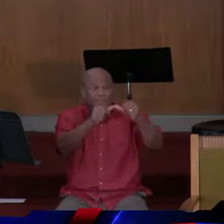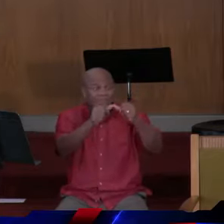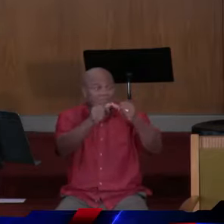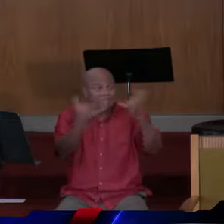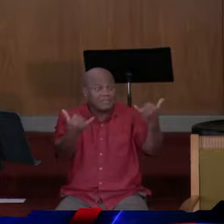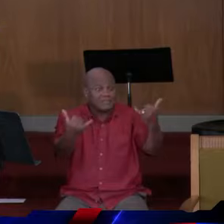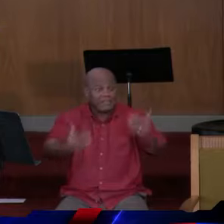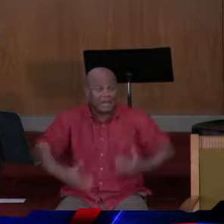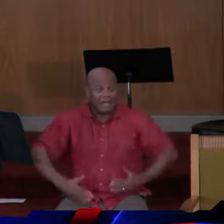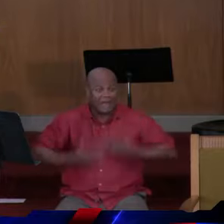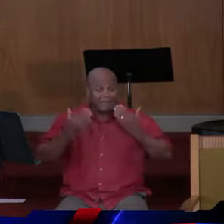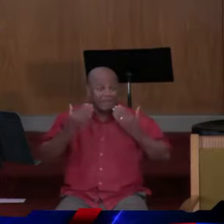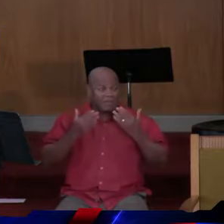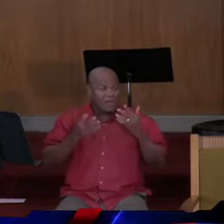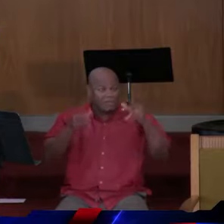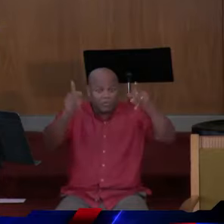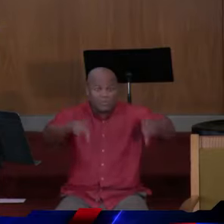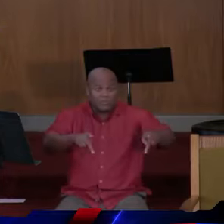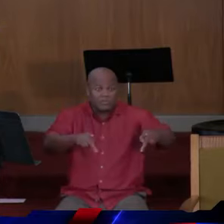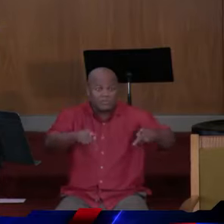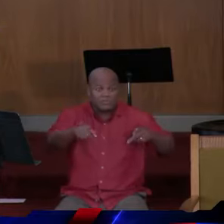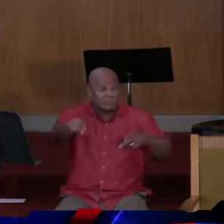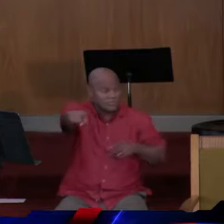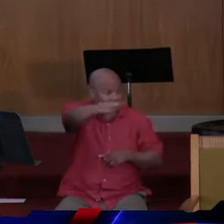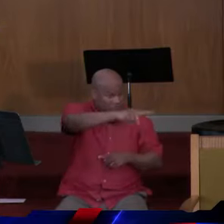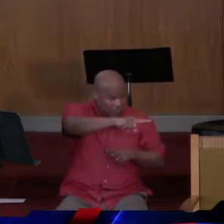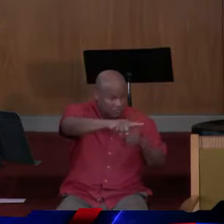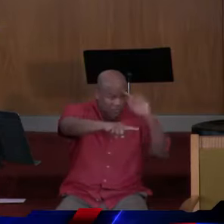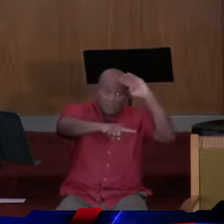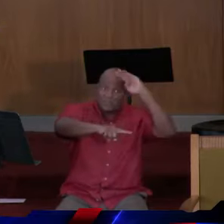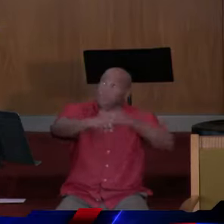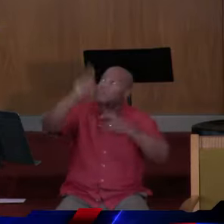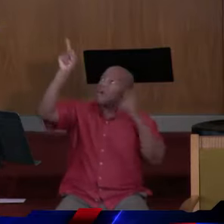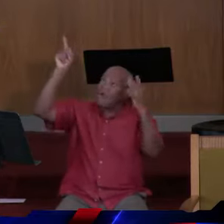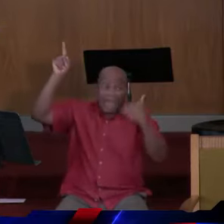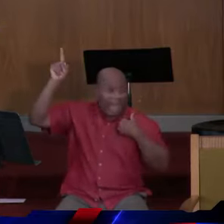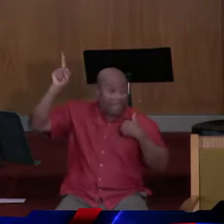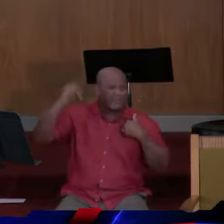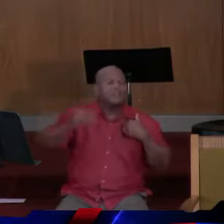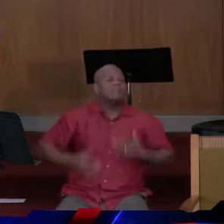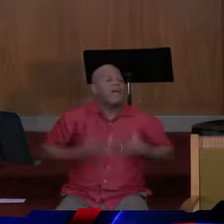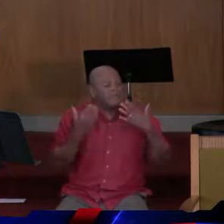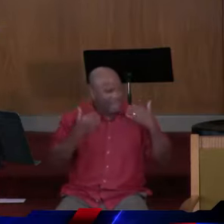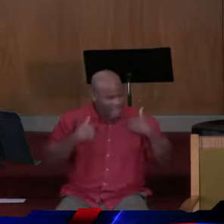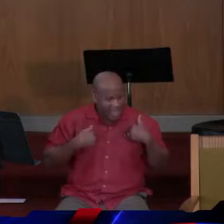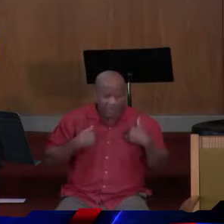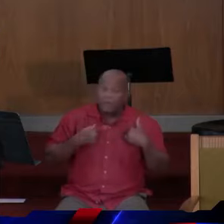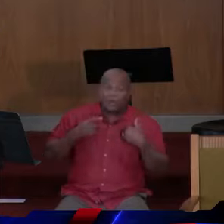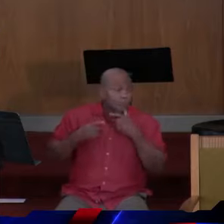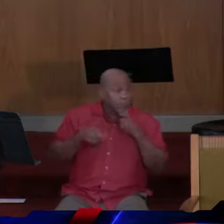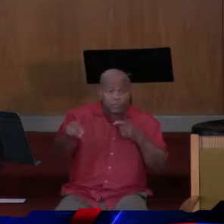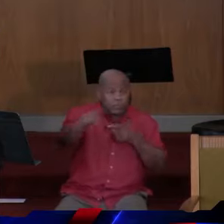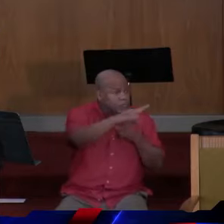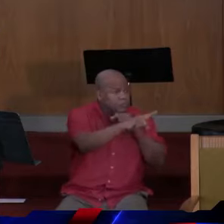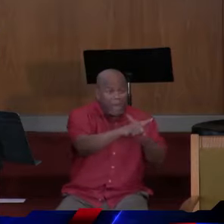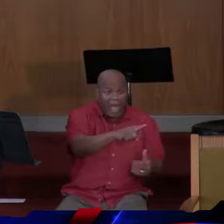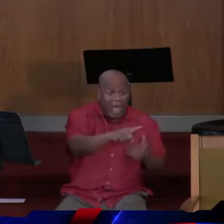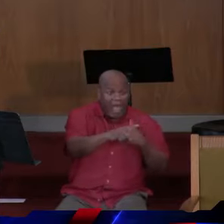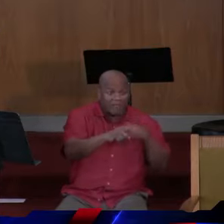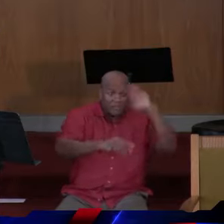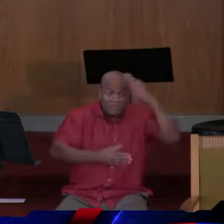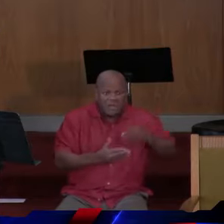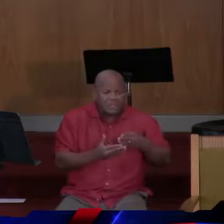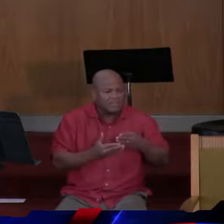this. And he who has the Son has life. He who does not have the Son of God does not have